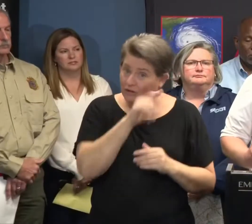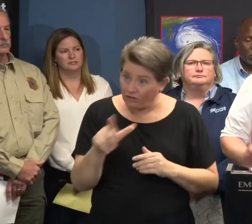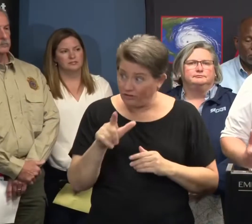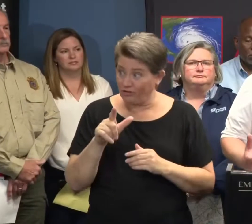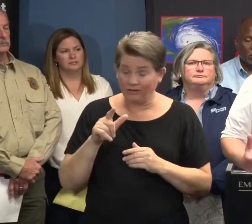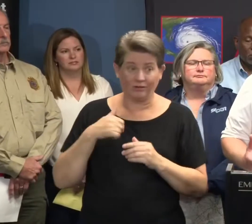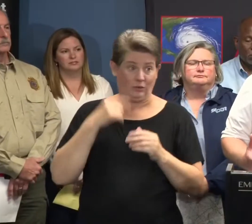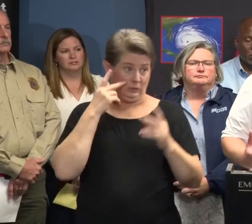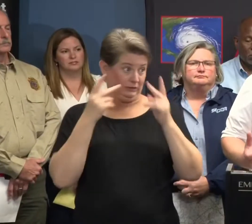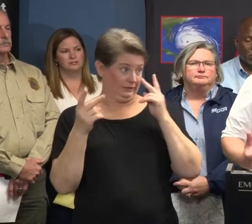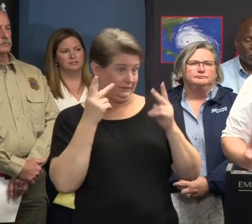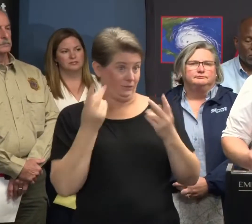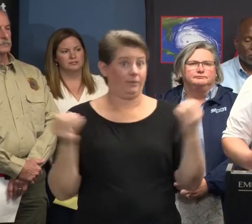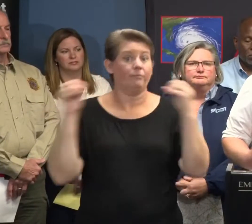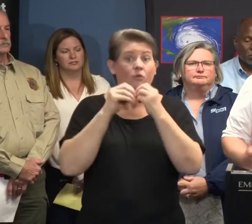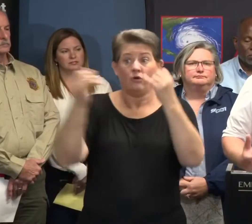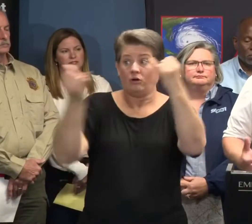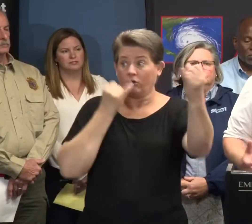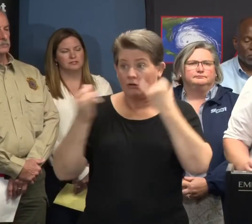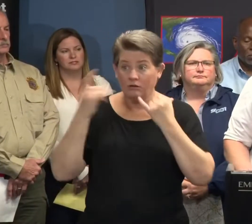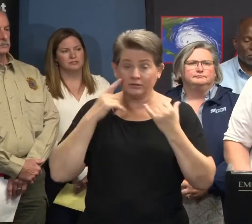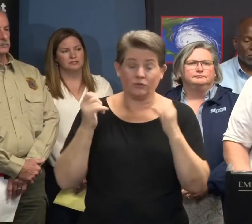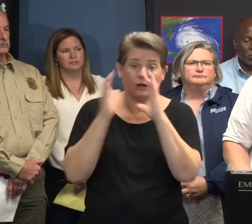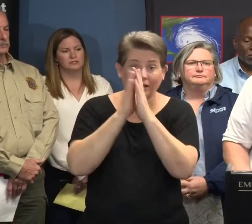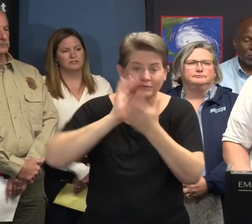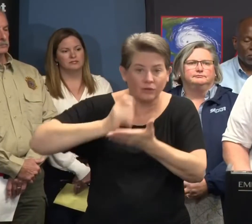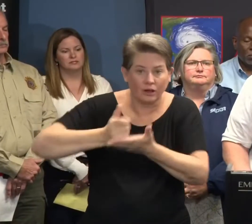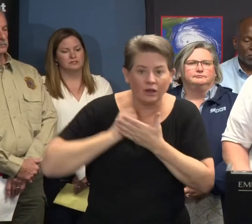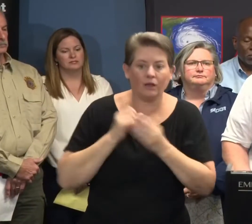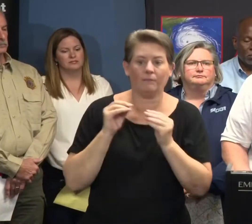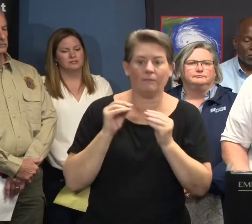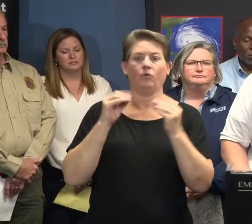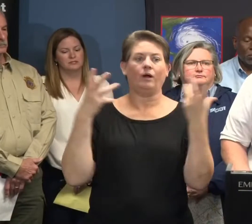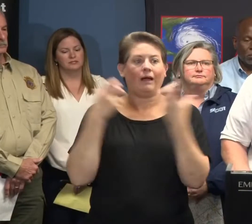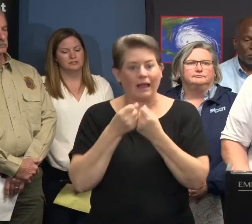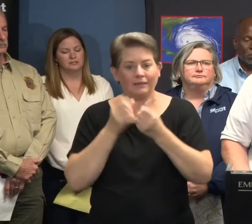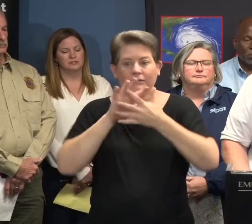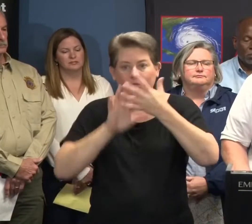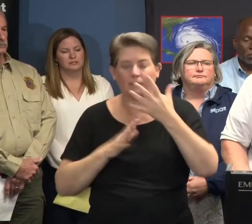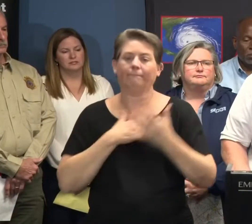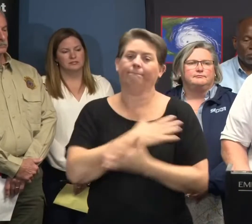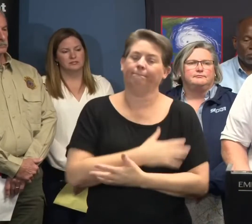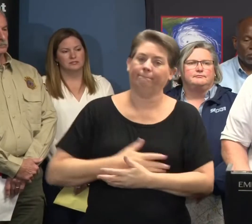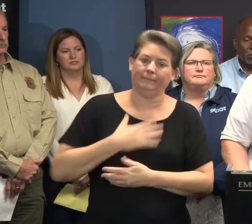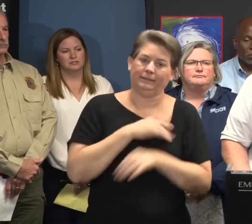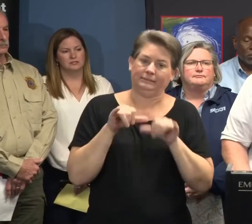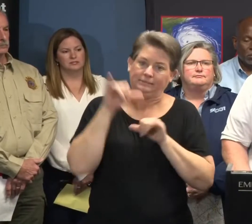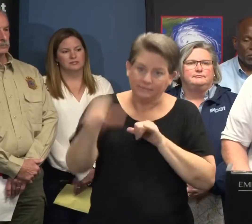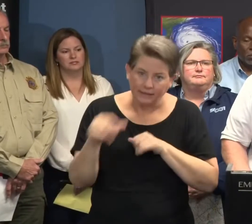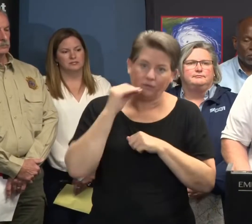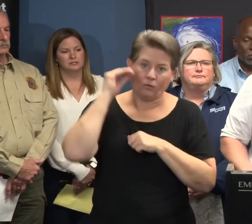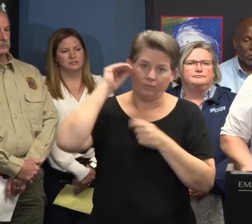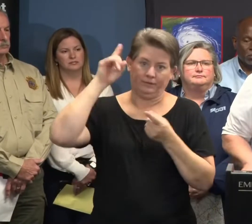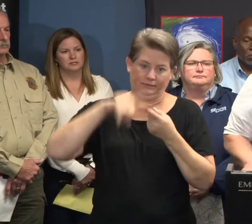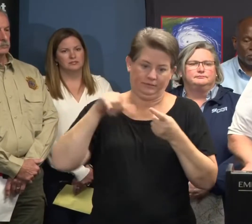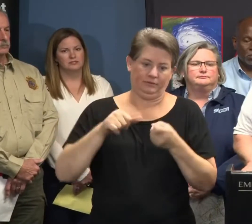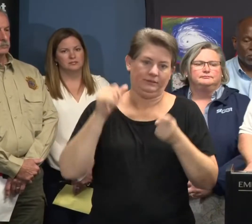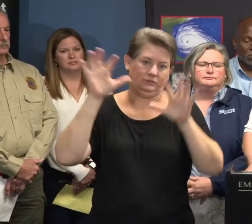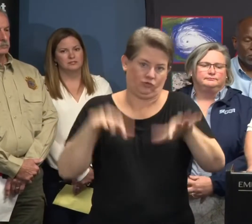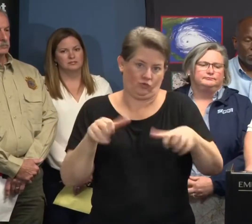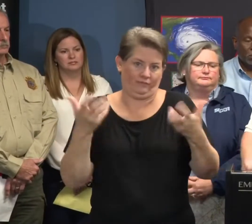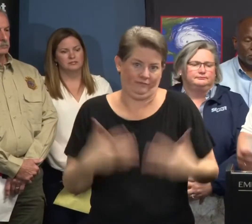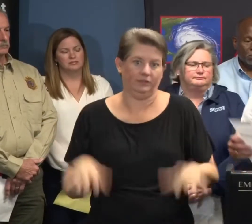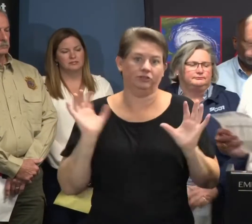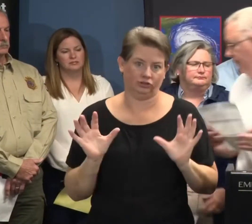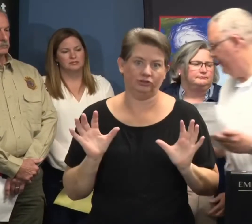with these increased calls for service, with these increased traffic incidents, please stay off the roadways until the storm passes. Thank you, Governor.